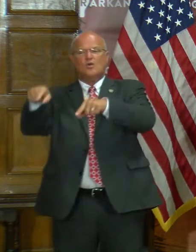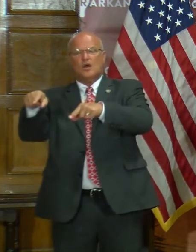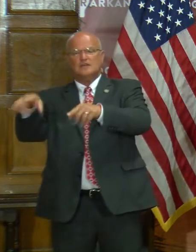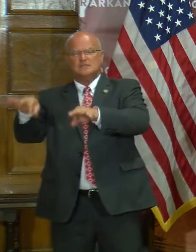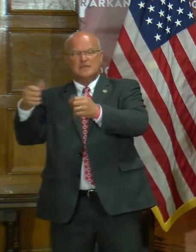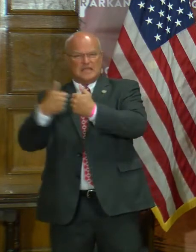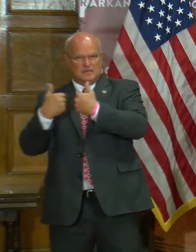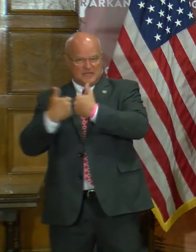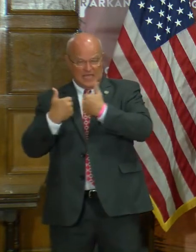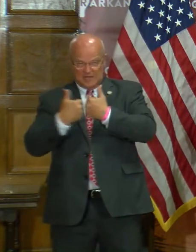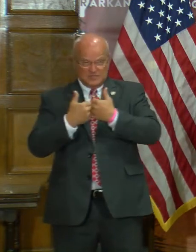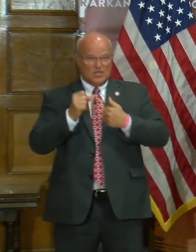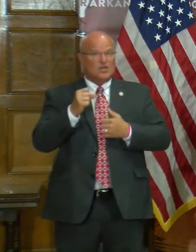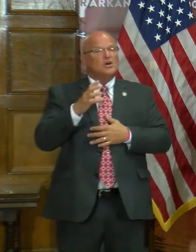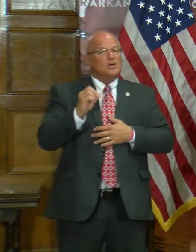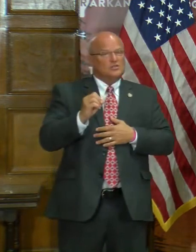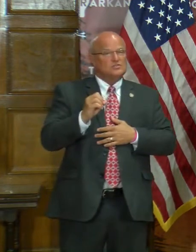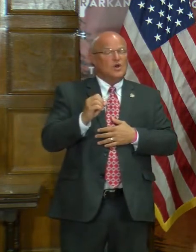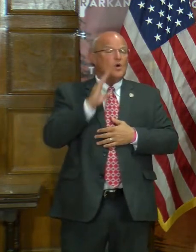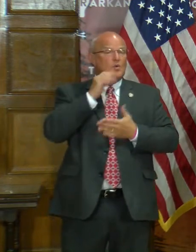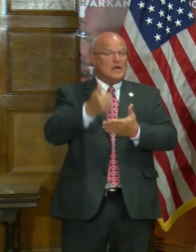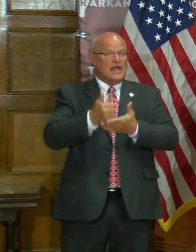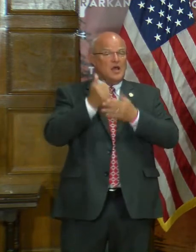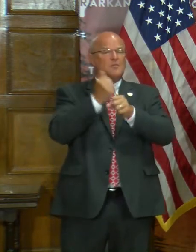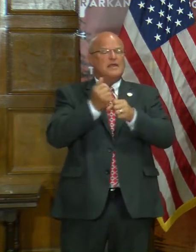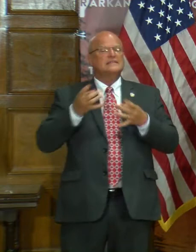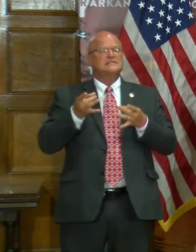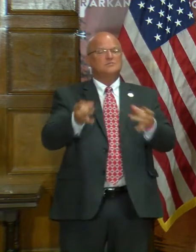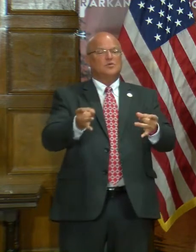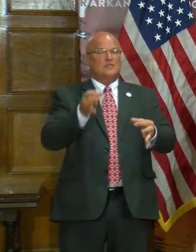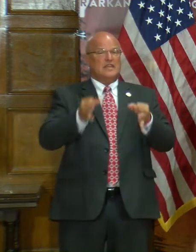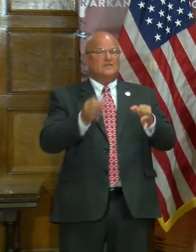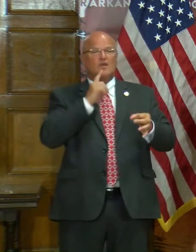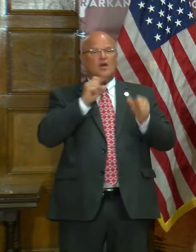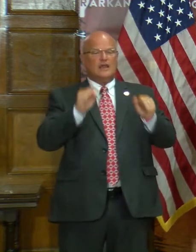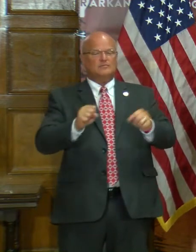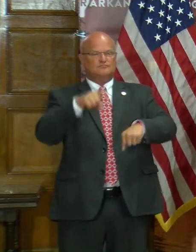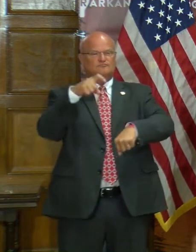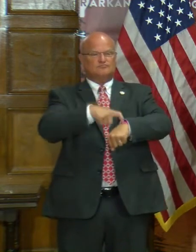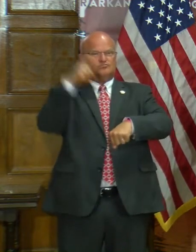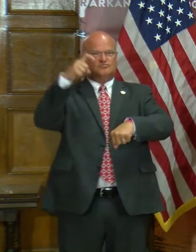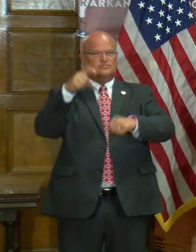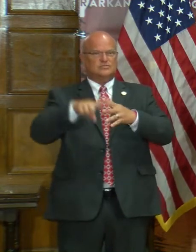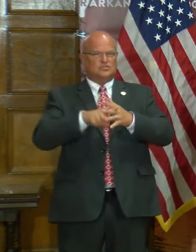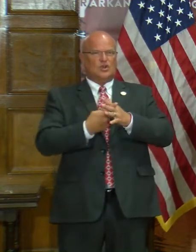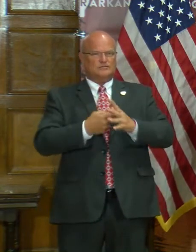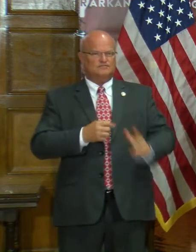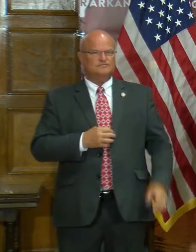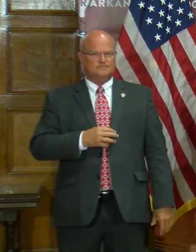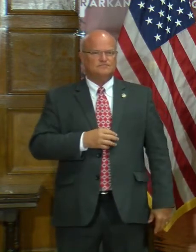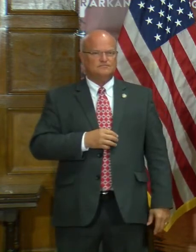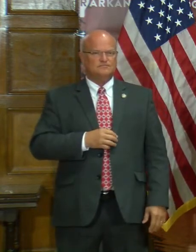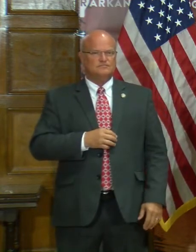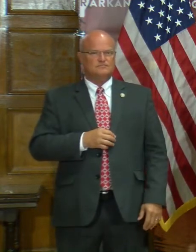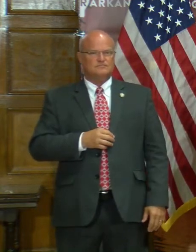pick up games. And so it will help it make it smooth for us if we are able to start on time. Yes.